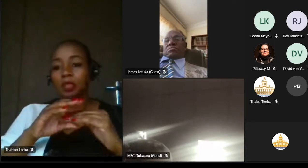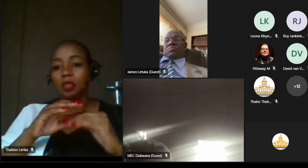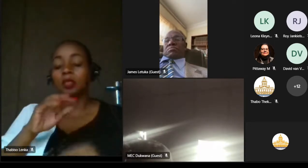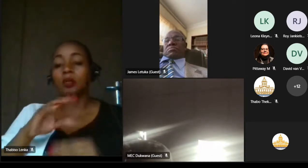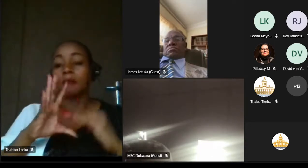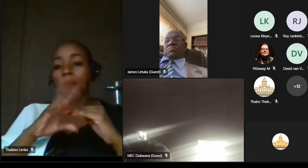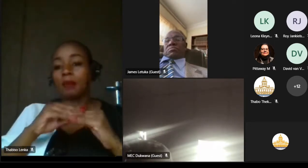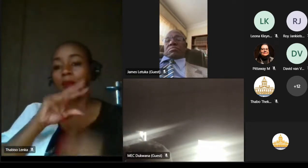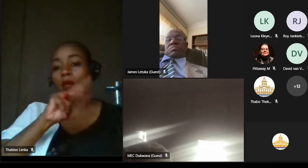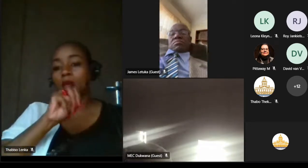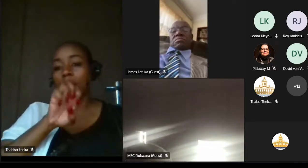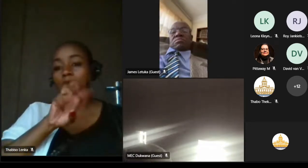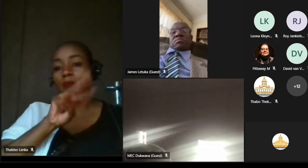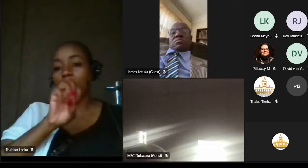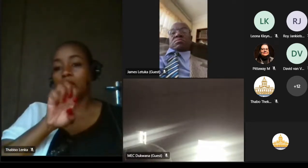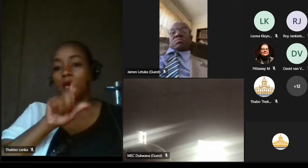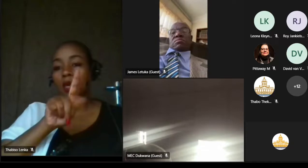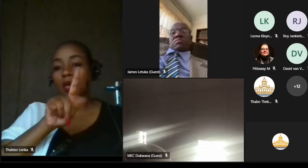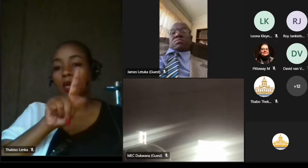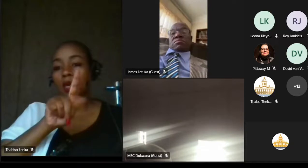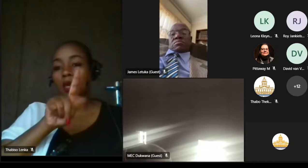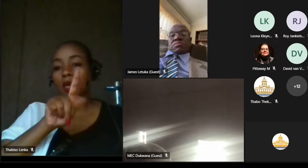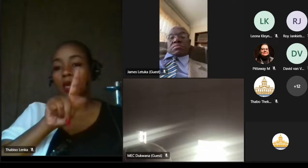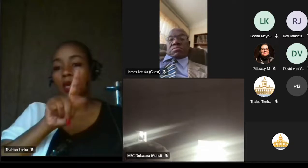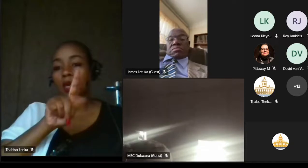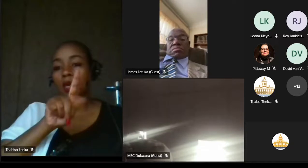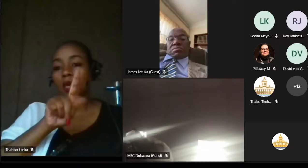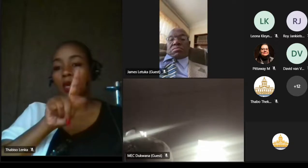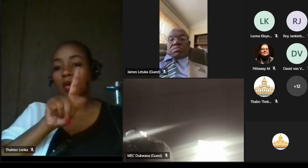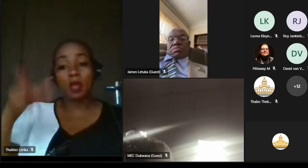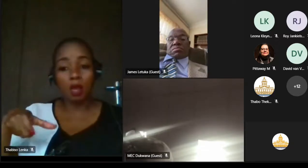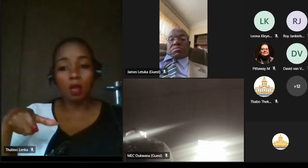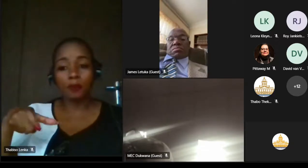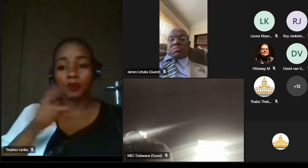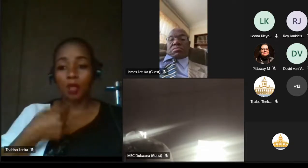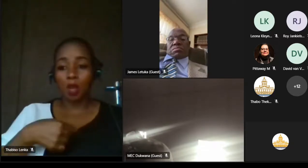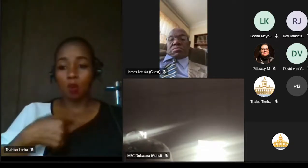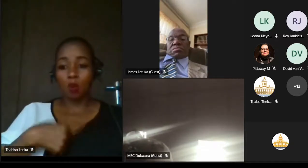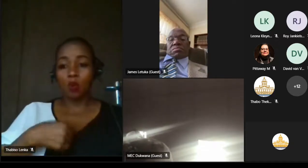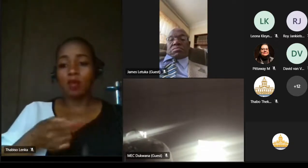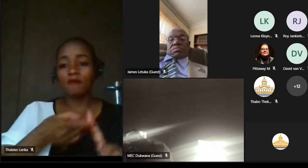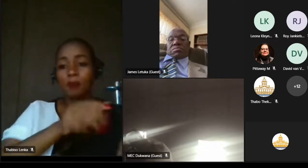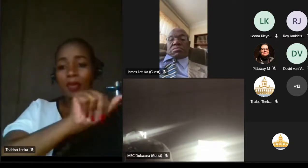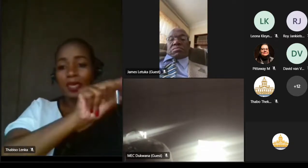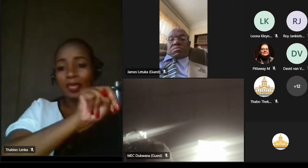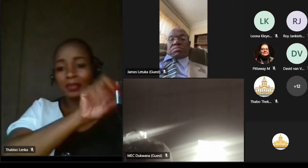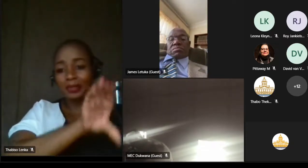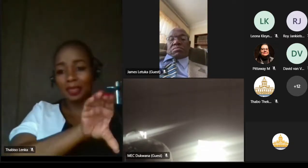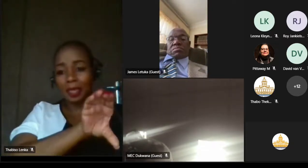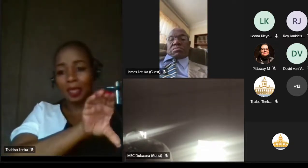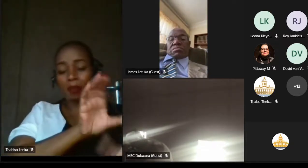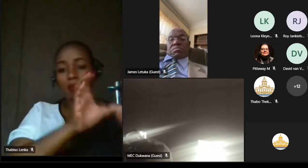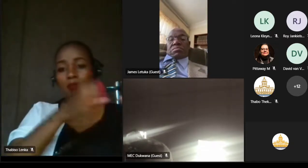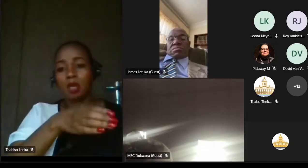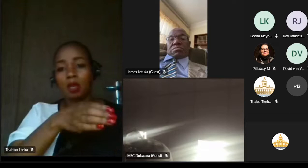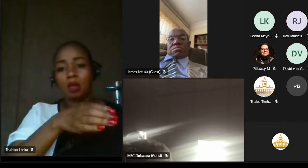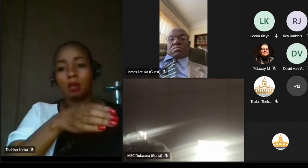Speaker, thank you very much. The African National Congress